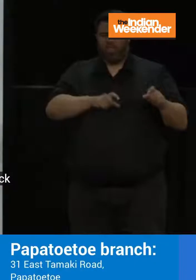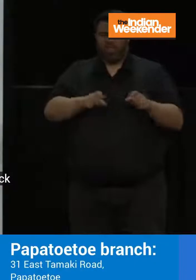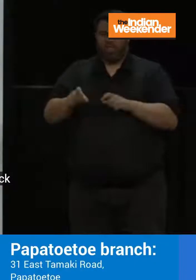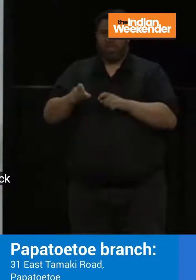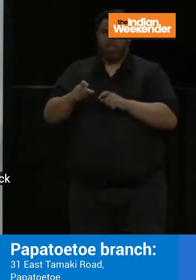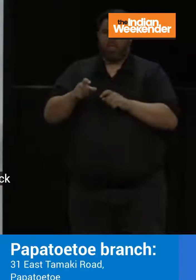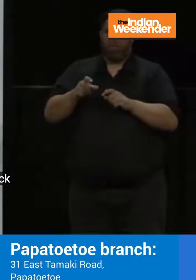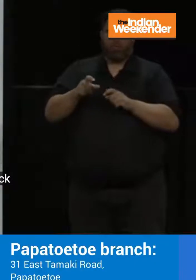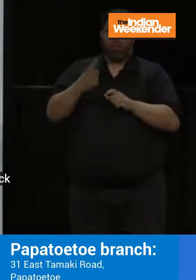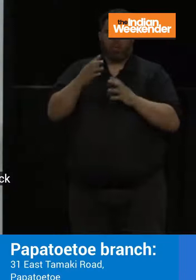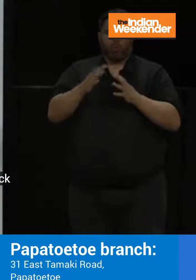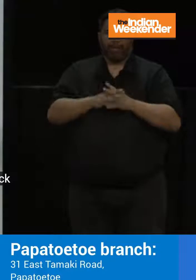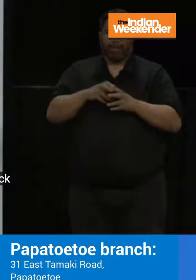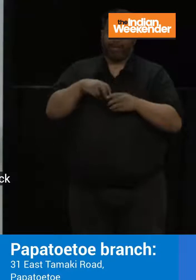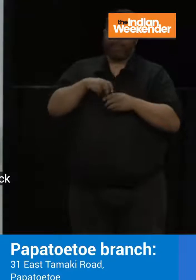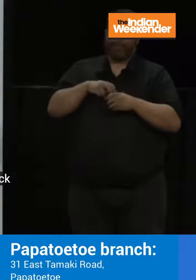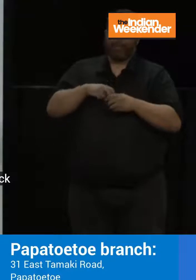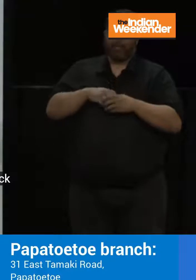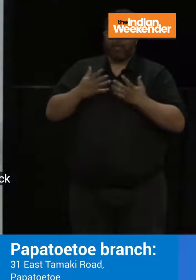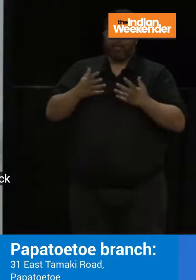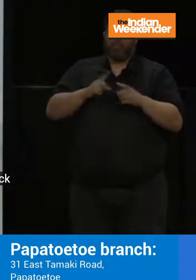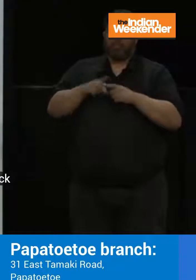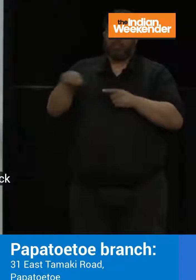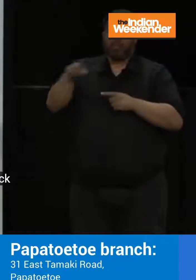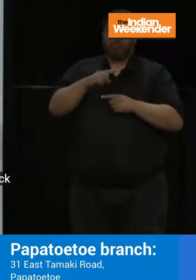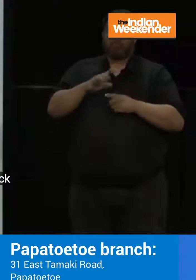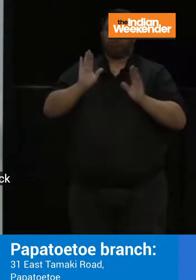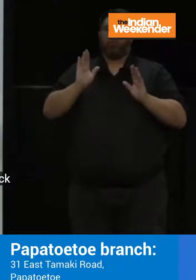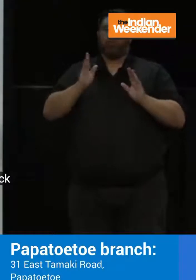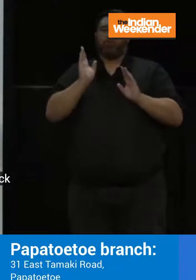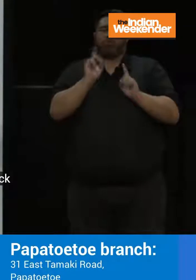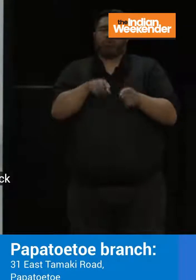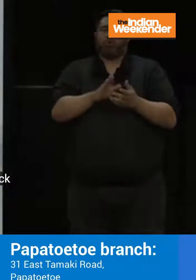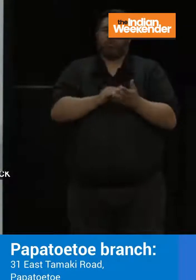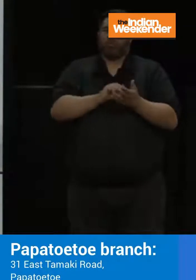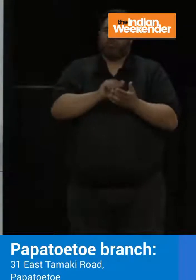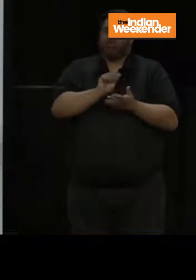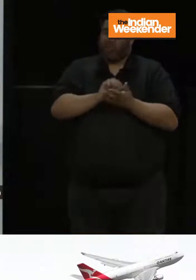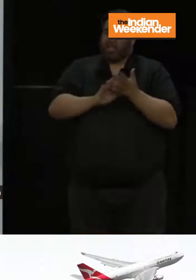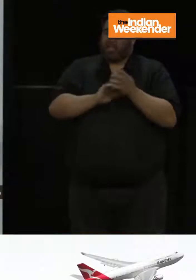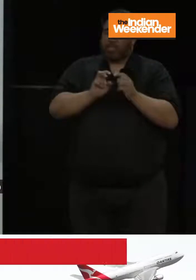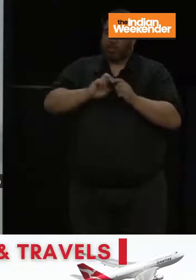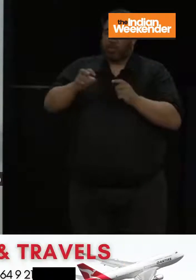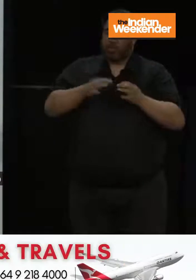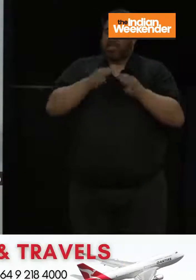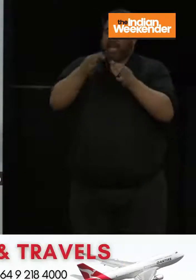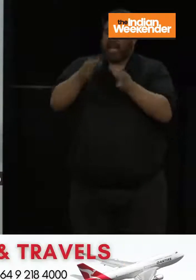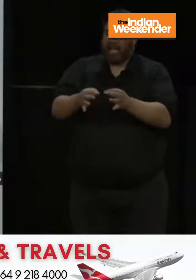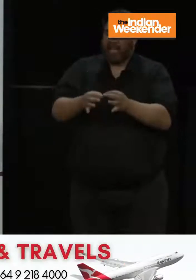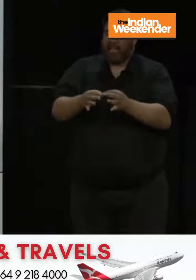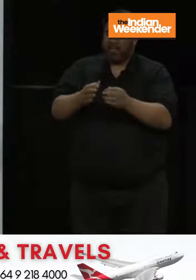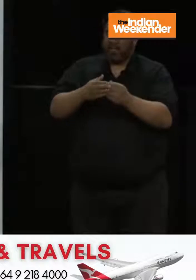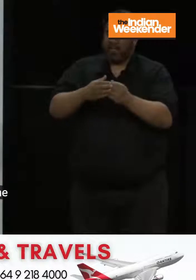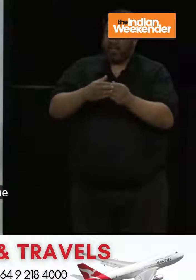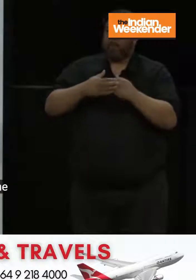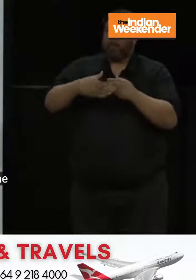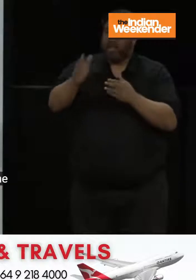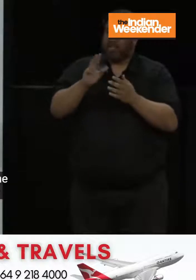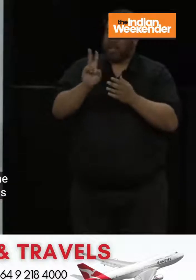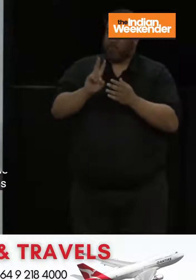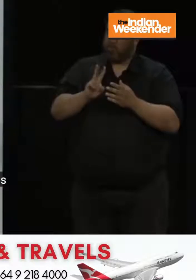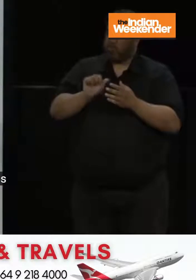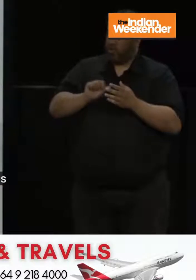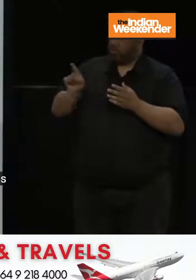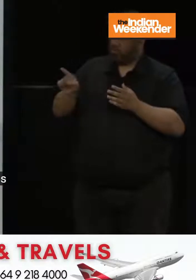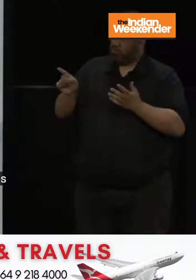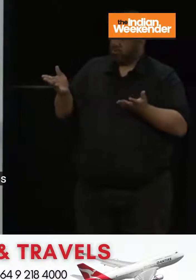haven't you? Not necessarily, but I think it depends how long the self-isolation's requirements. I mean, self-isolation requirement